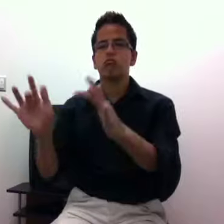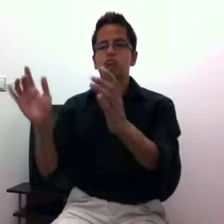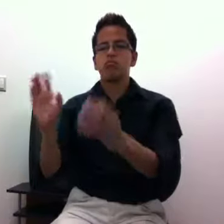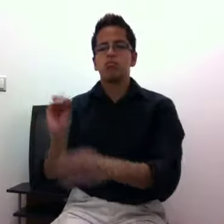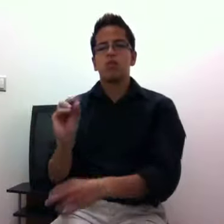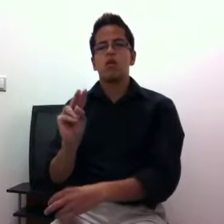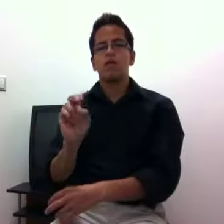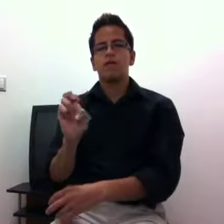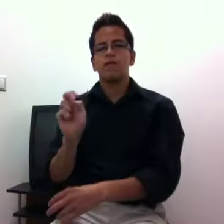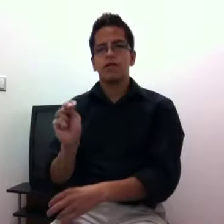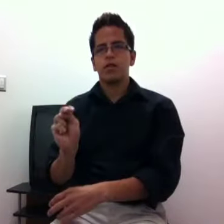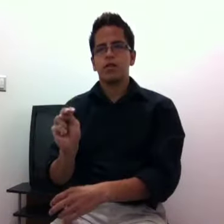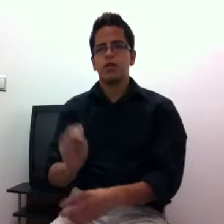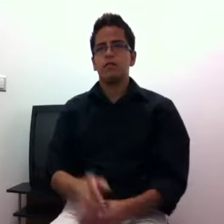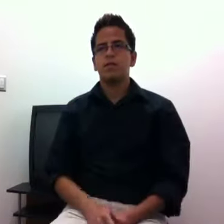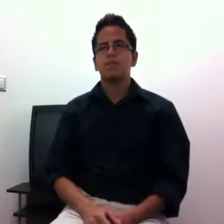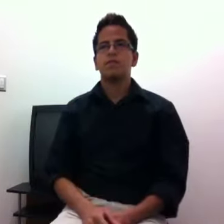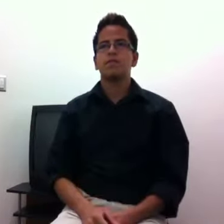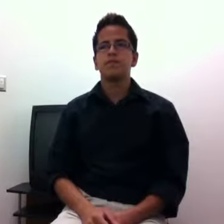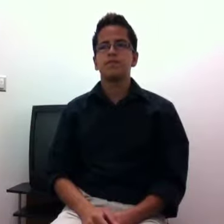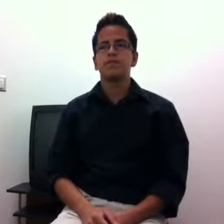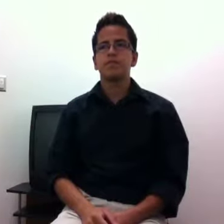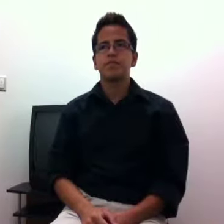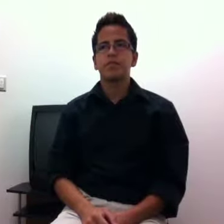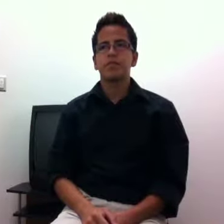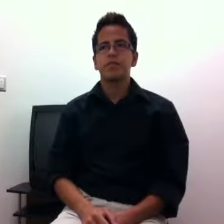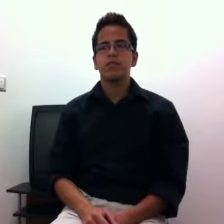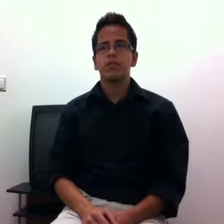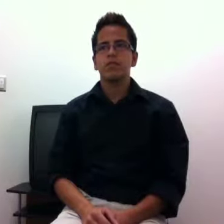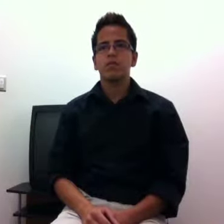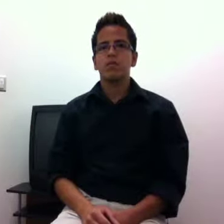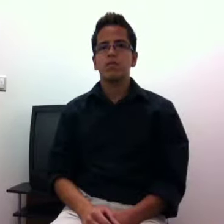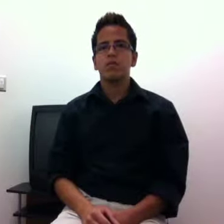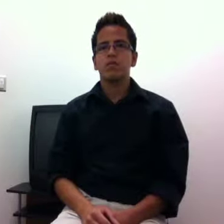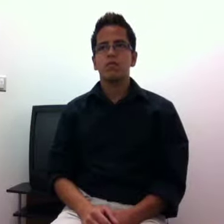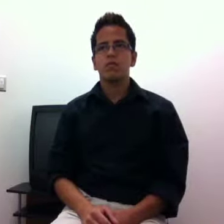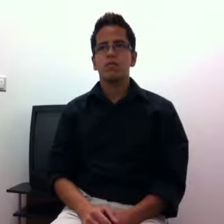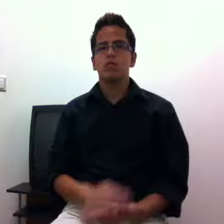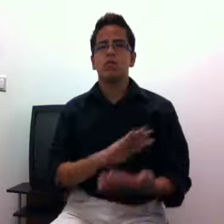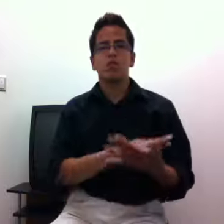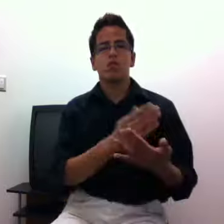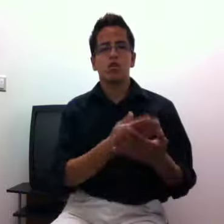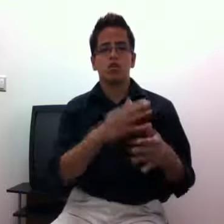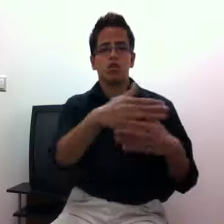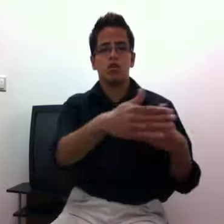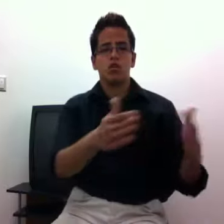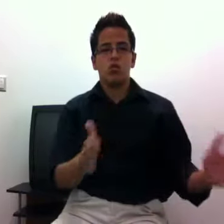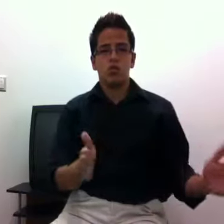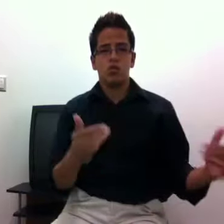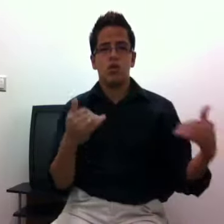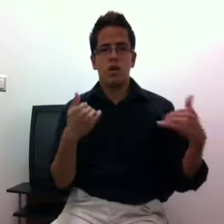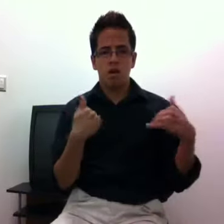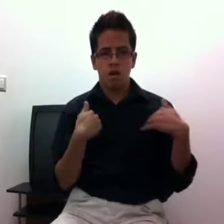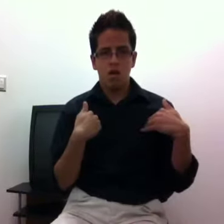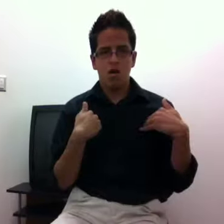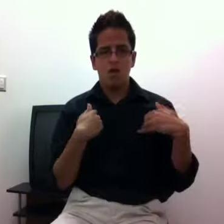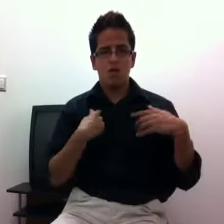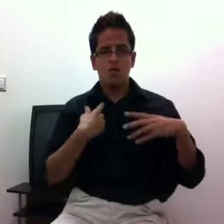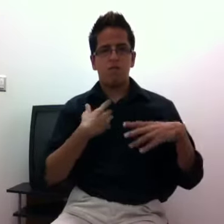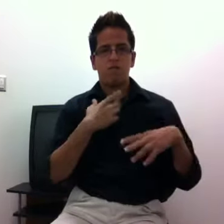There was a huge pine table in the kitchen with an old red settle where the farm workers used to come in and sit and